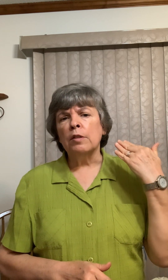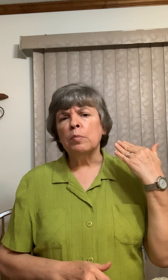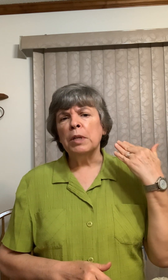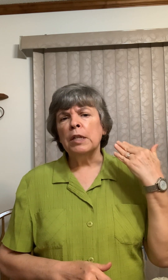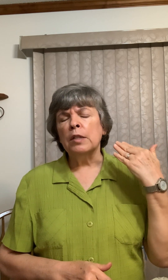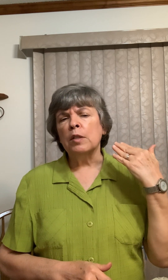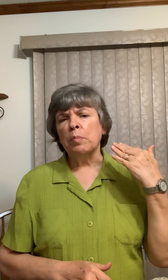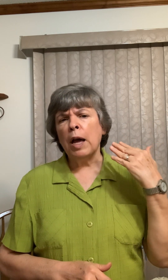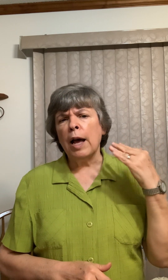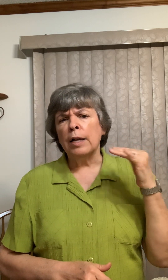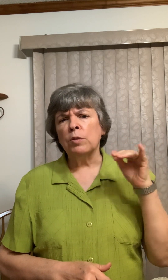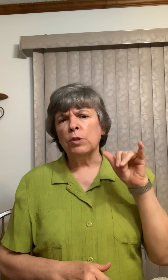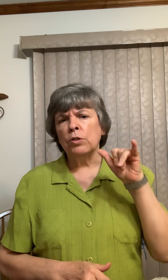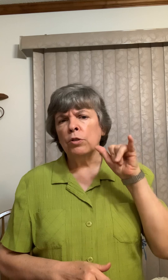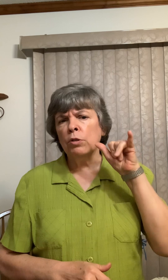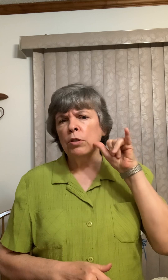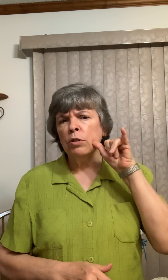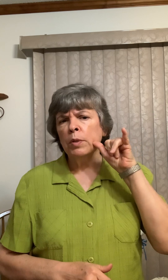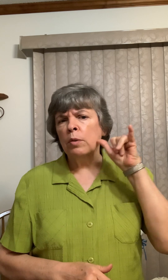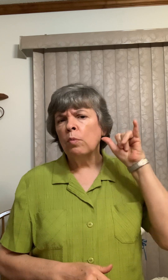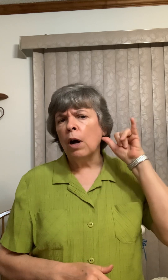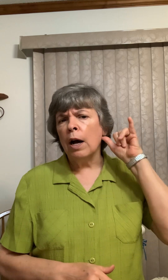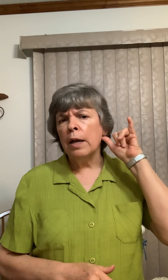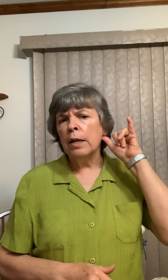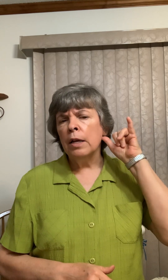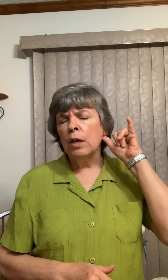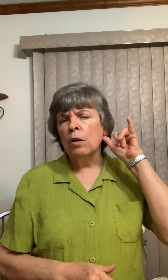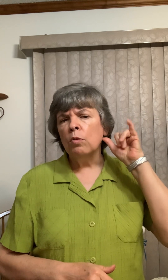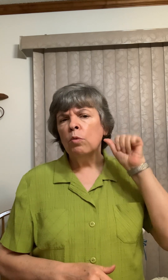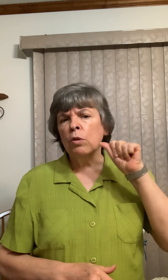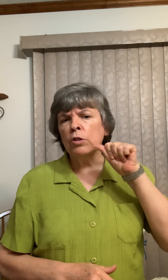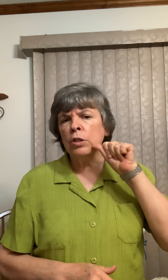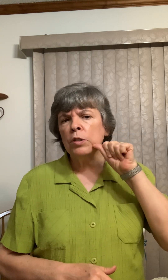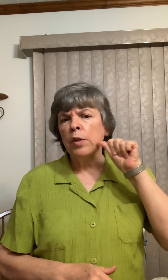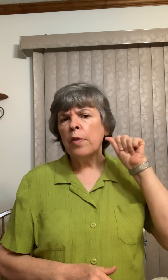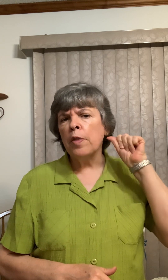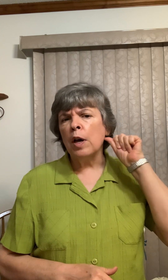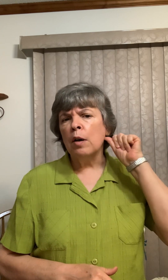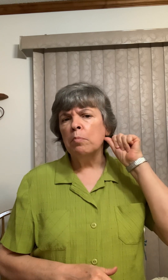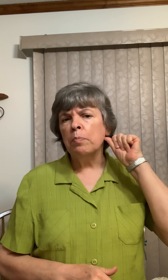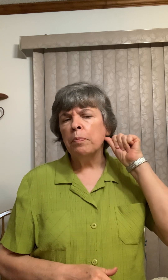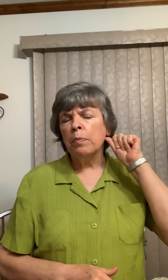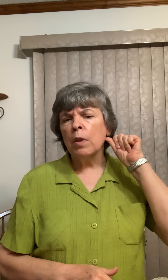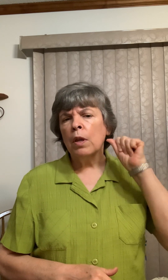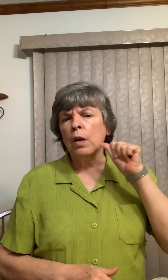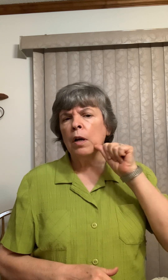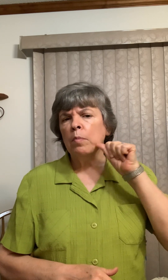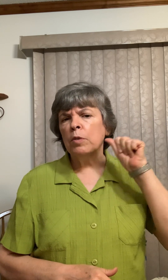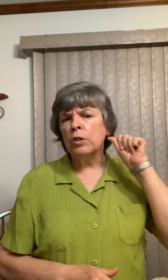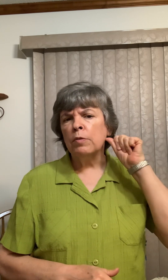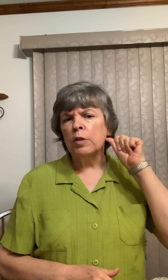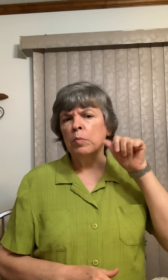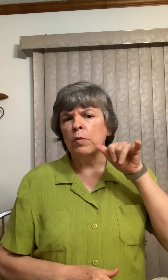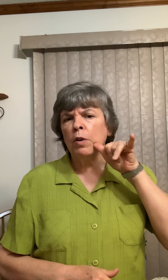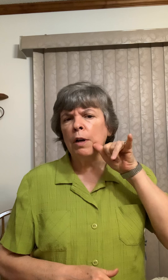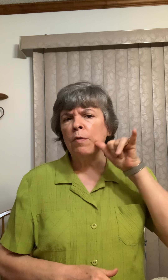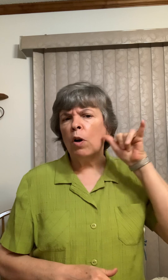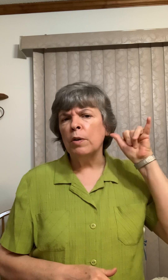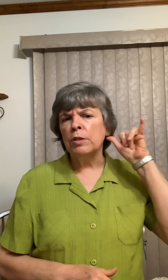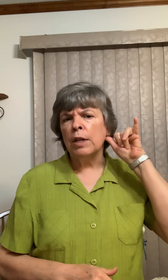bit into the past, which you can do with a Y or just the thumb, whichever you prefer. I've always done it with